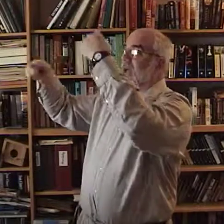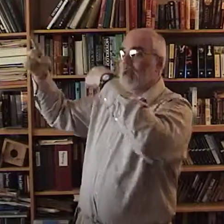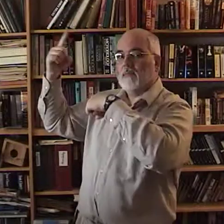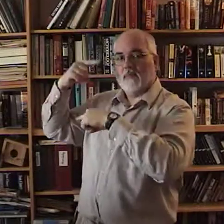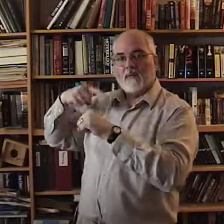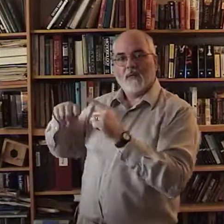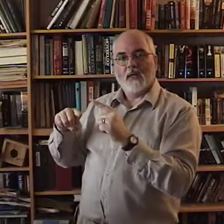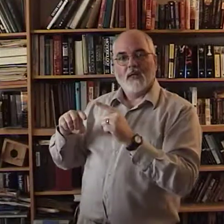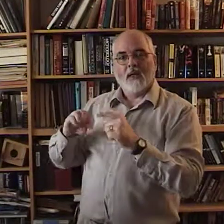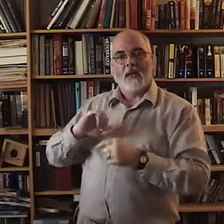came